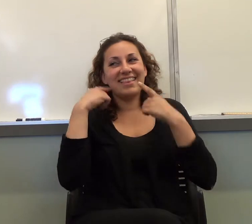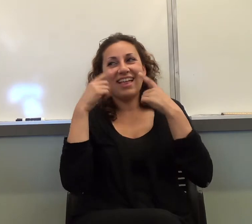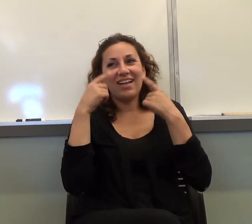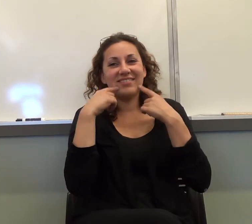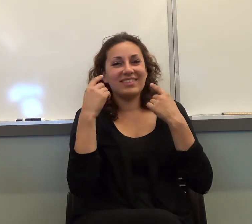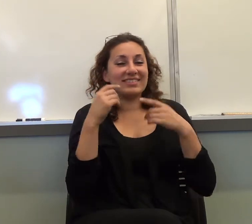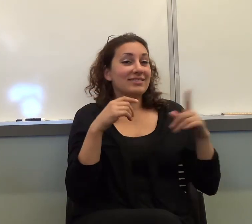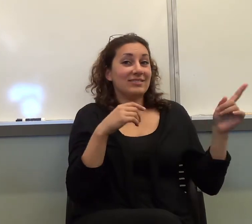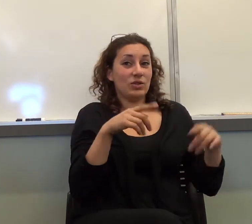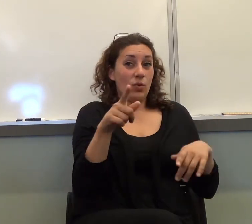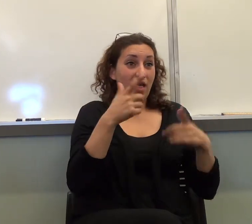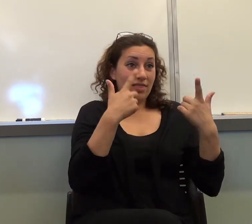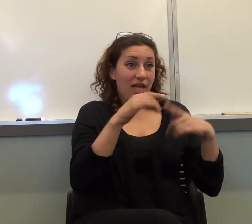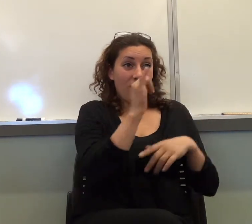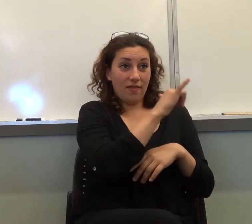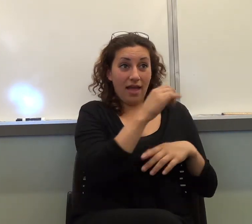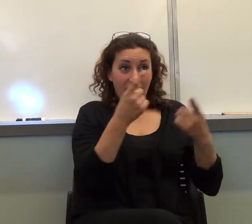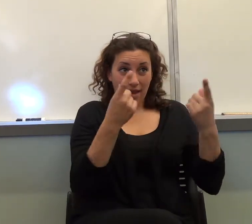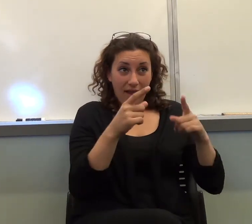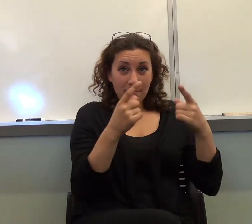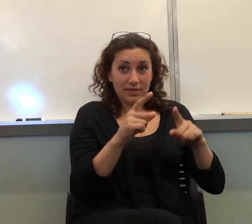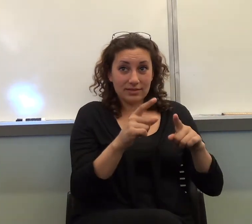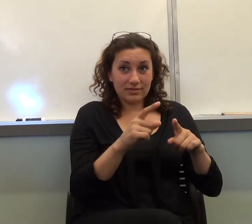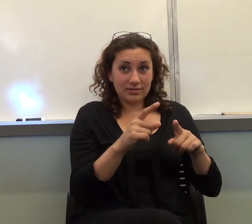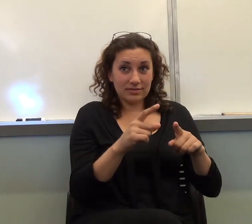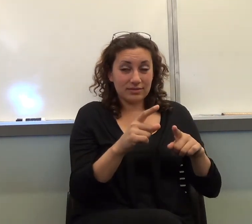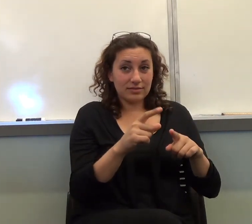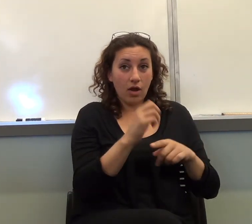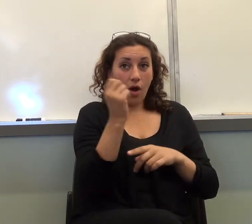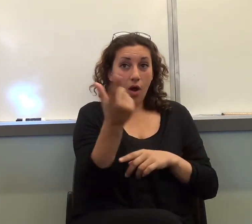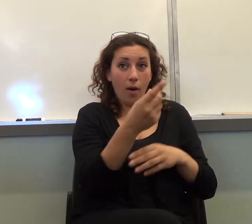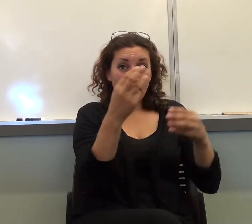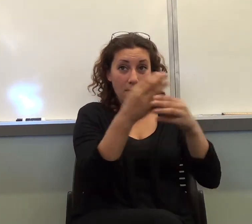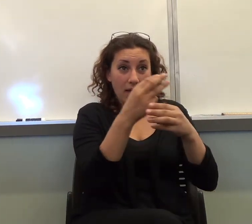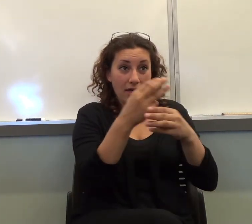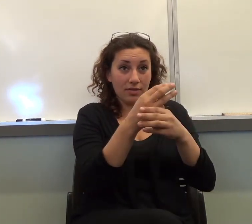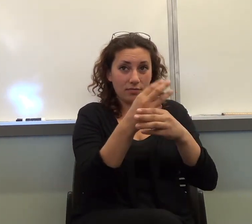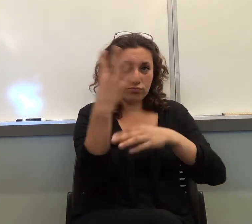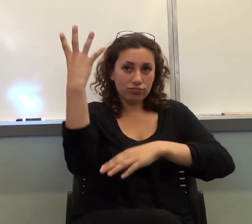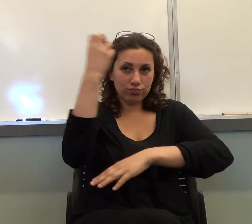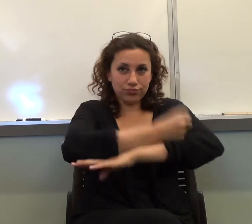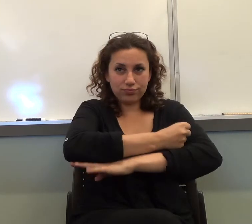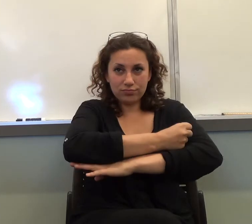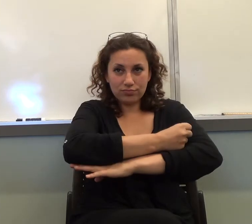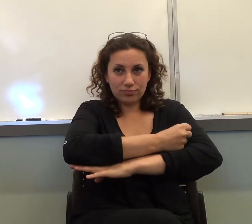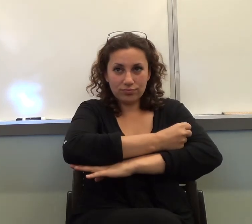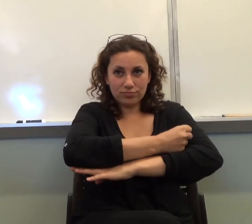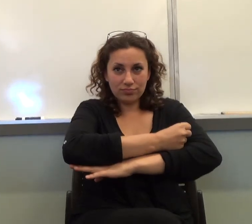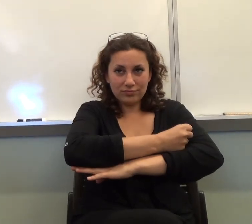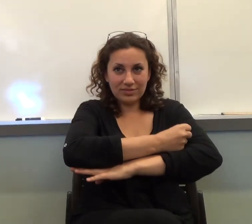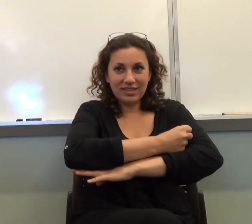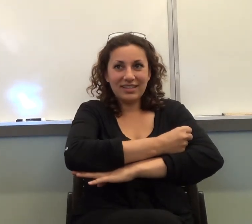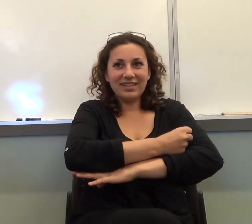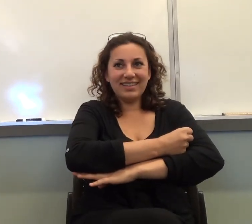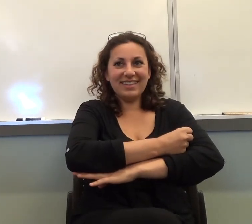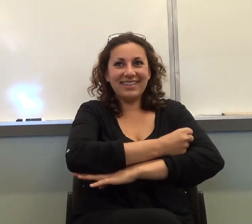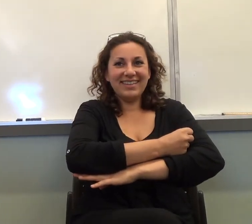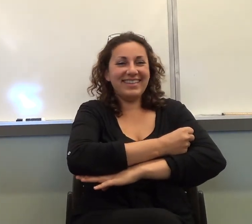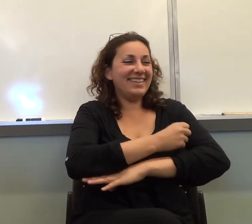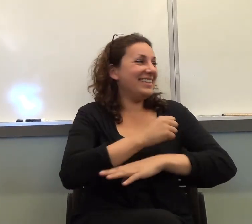If you allow that to happen, We get error. all of mathematics falls apart. Part. Yeah. That means you can prove that any